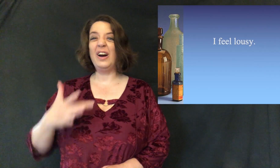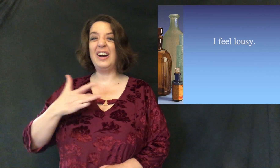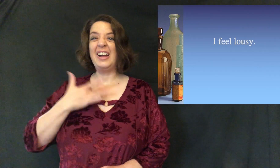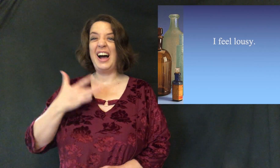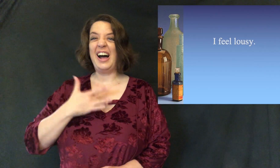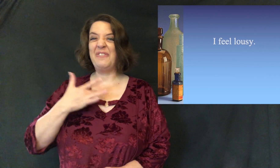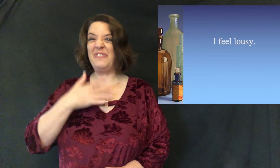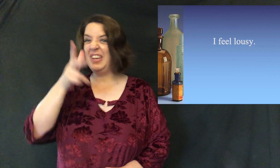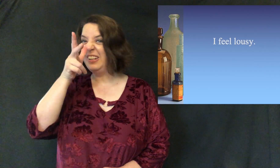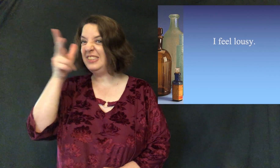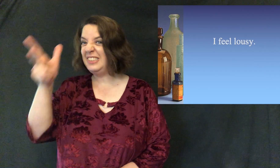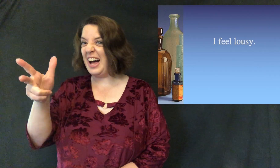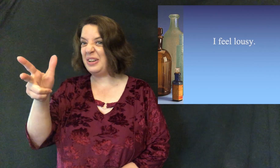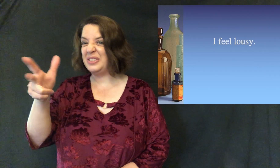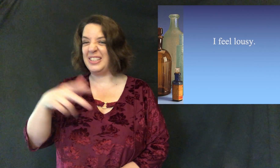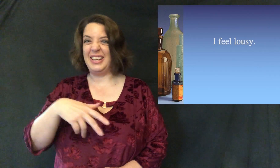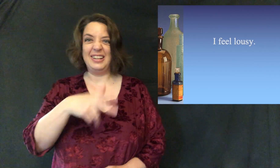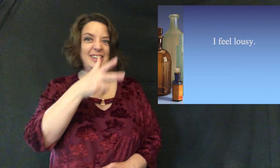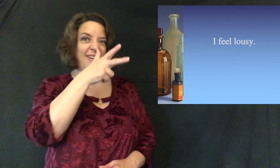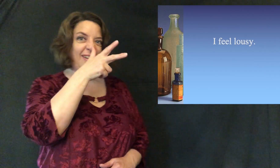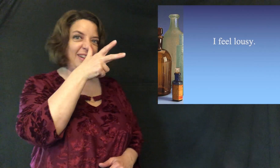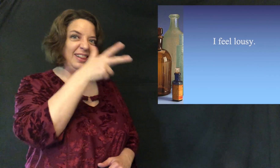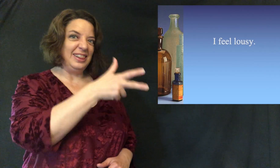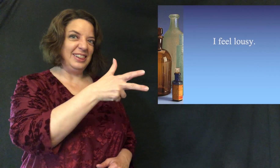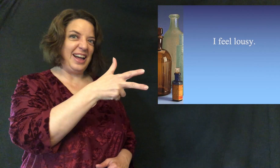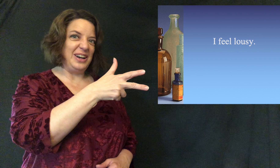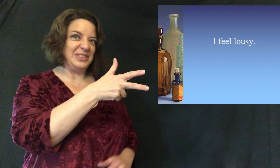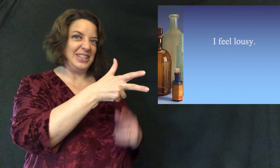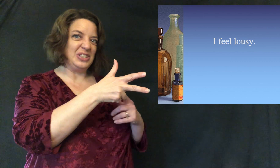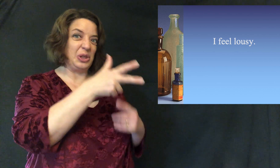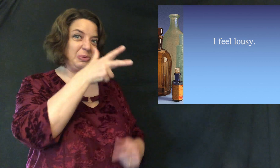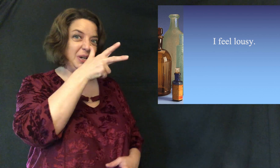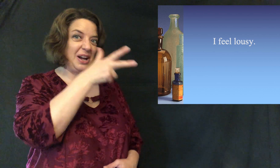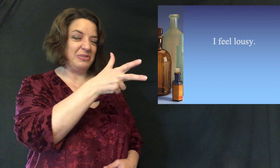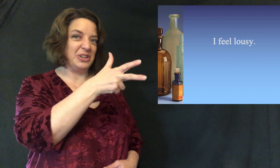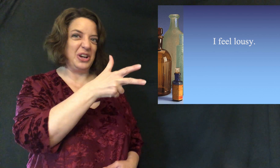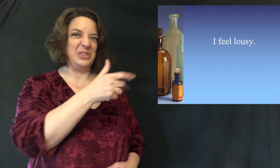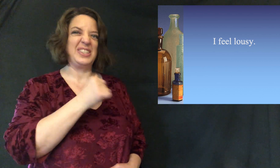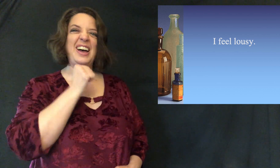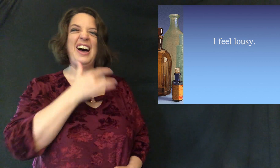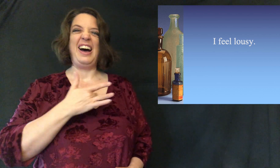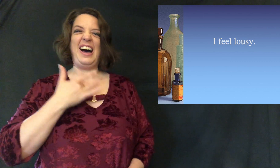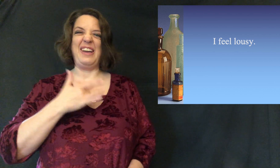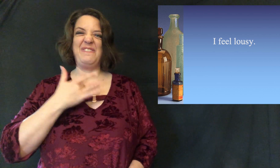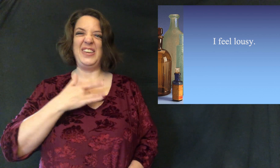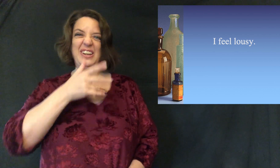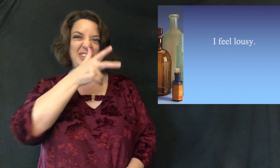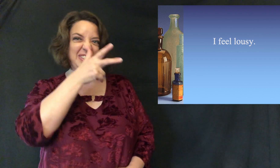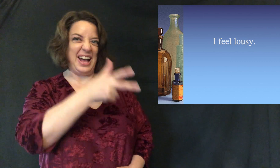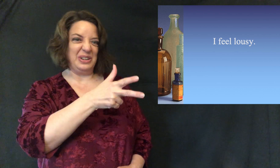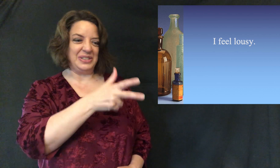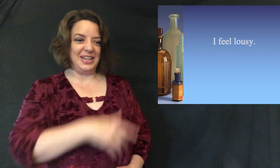Or I feel lousy. Lousy, it's a 3 off your nose. I feel lousy.